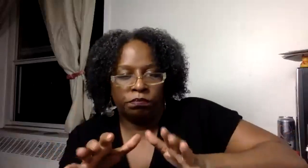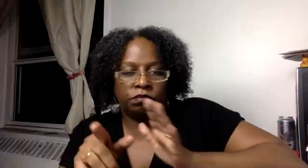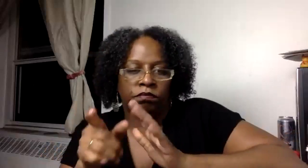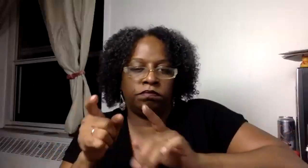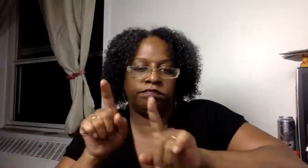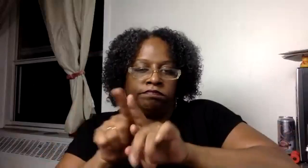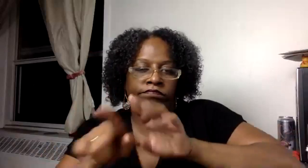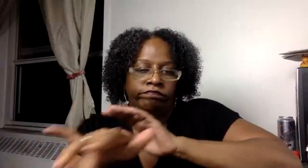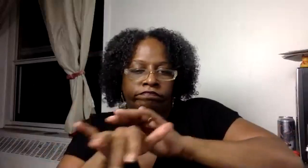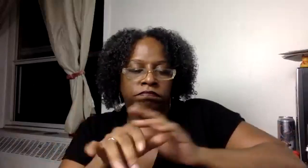F4.